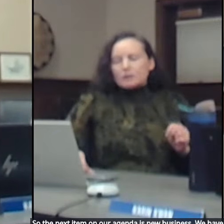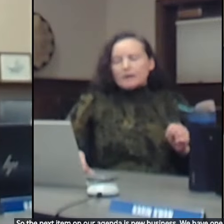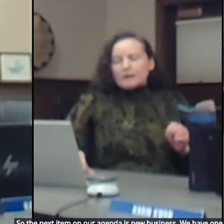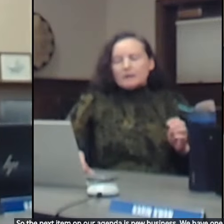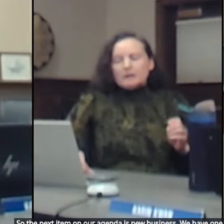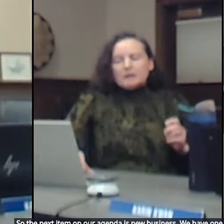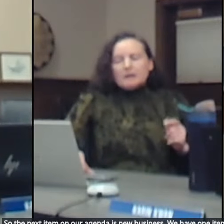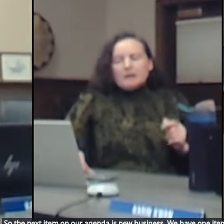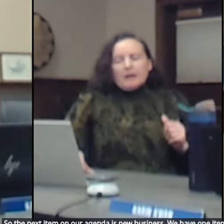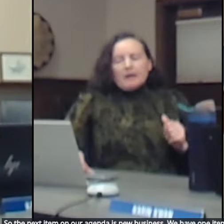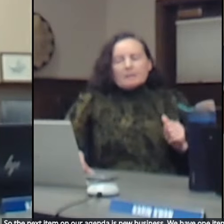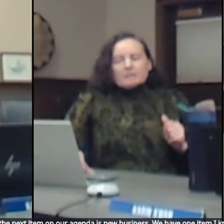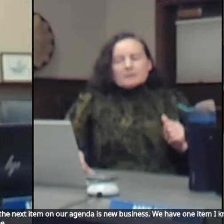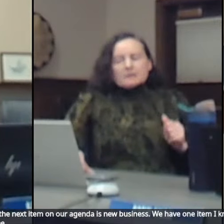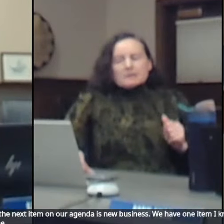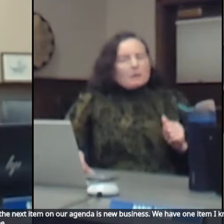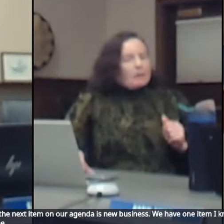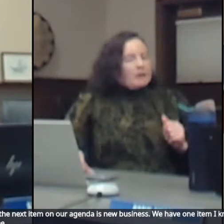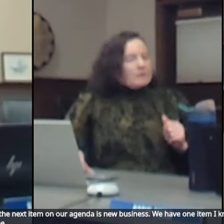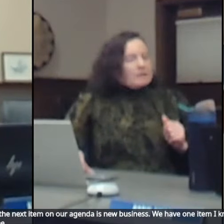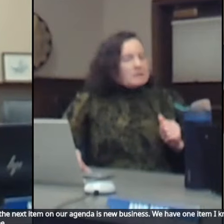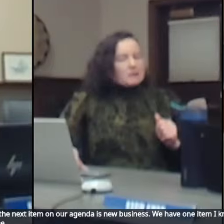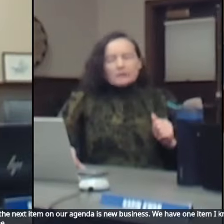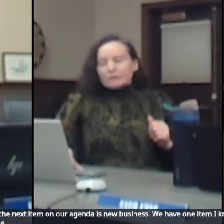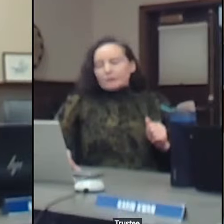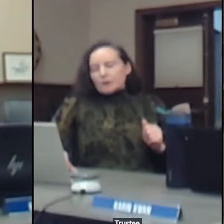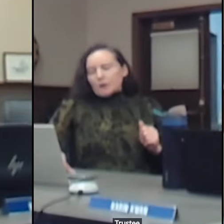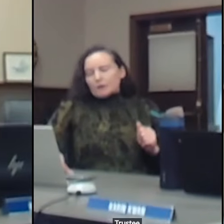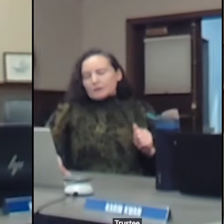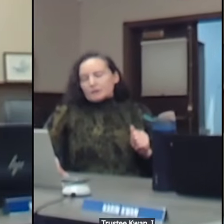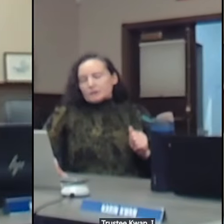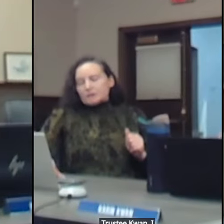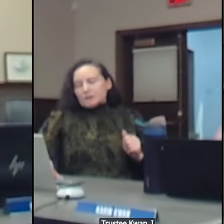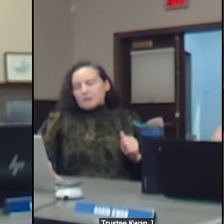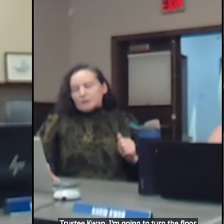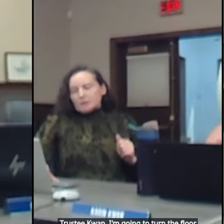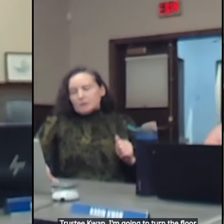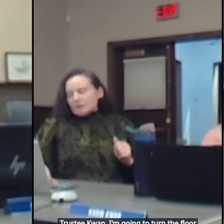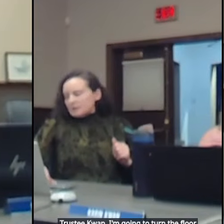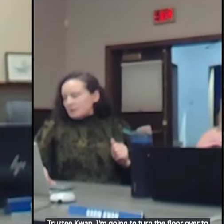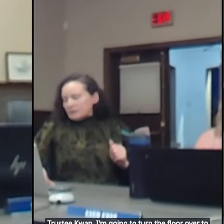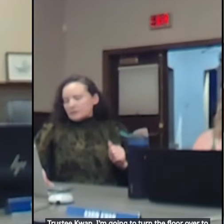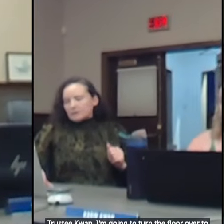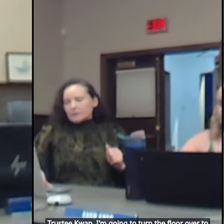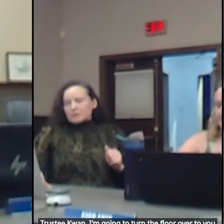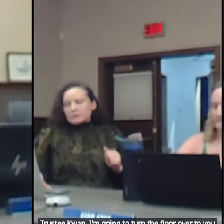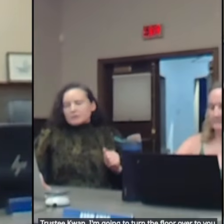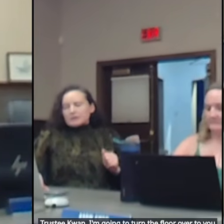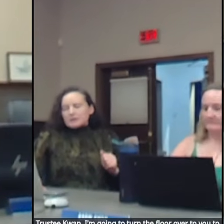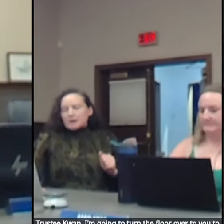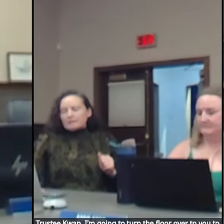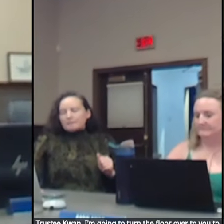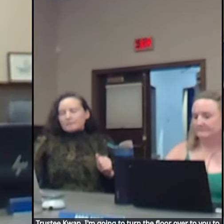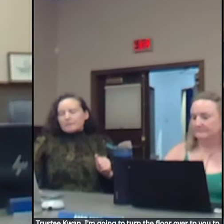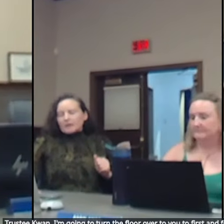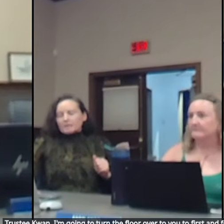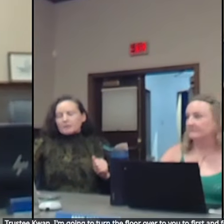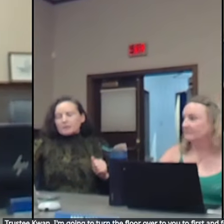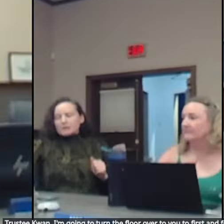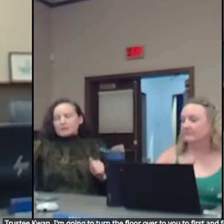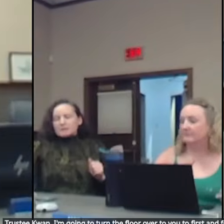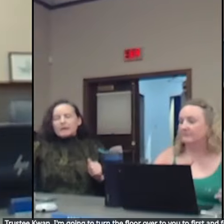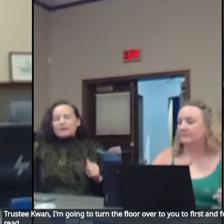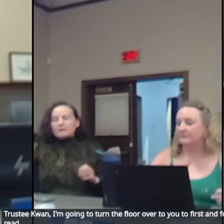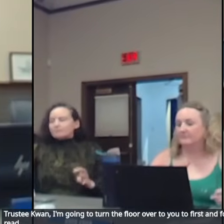under H1. Trustee Kwan, I'm going to turn the floor over to you to first and foremost read